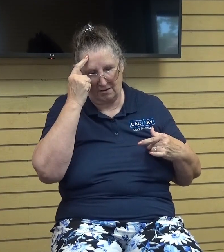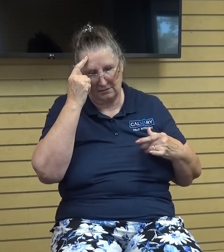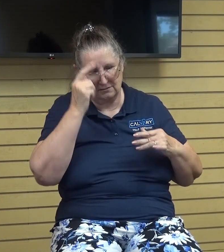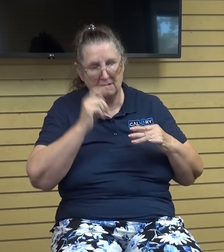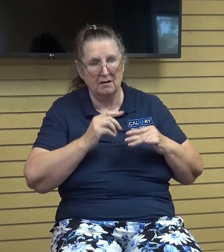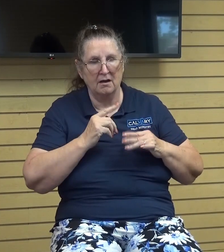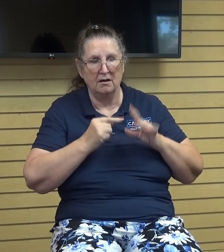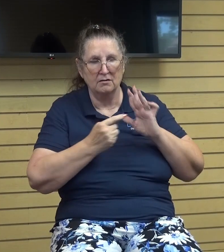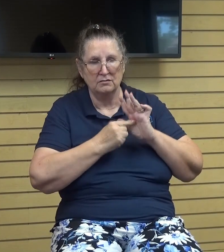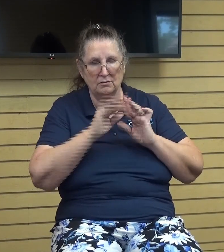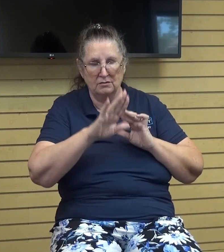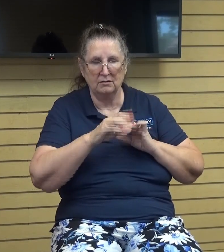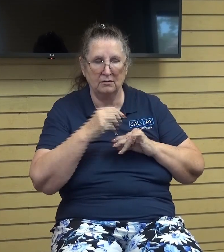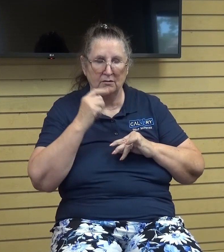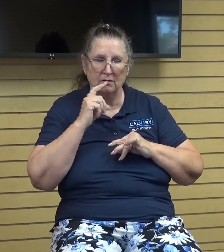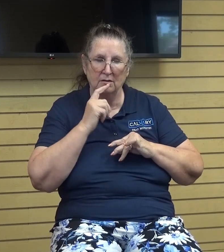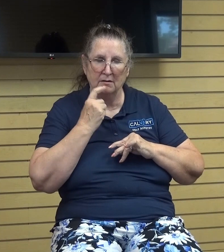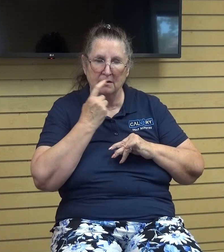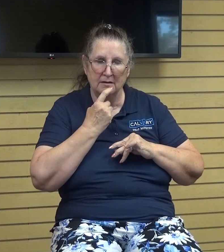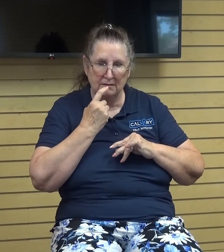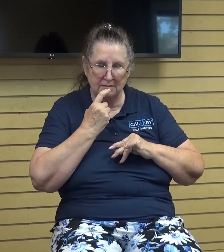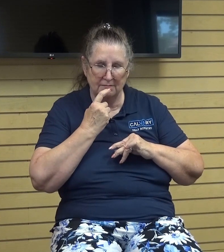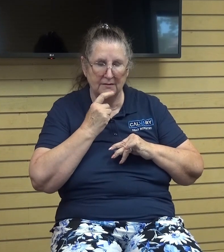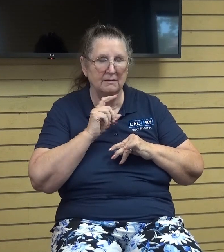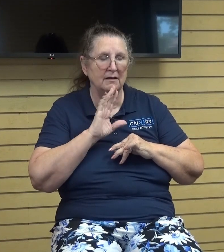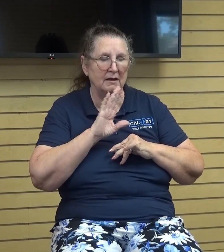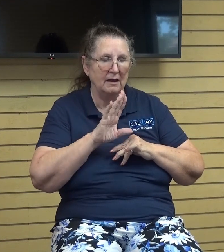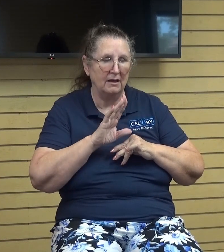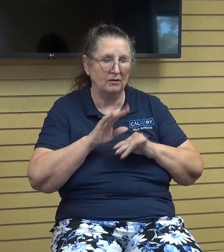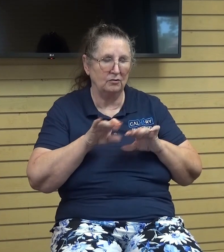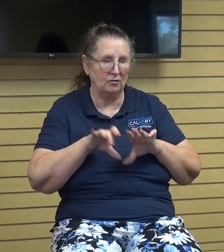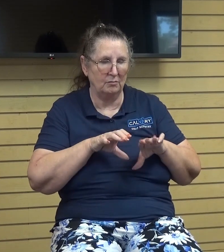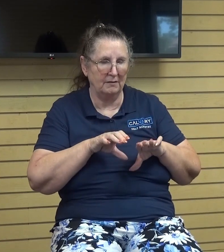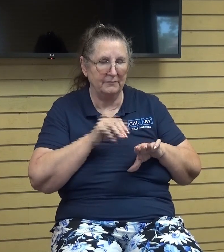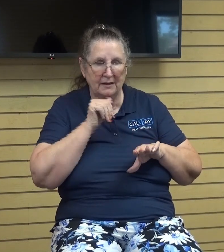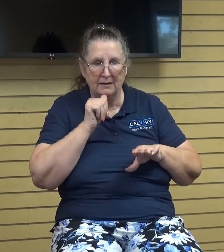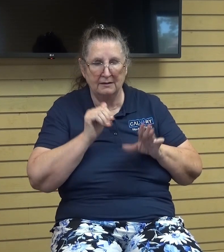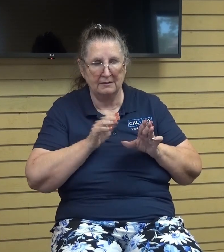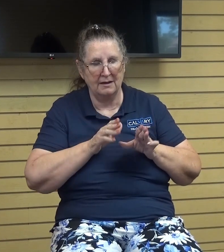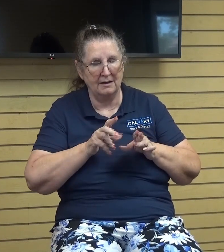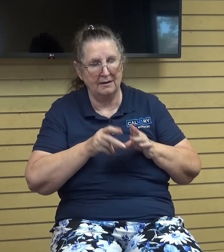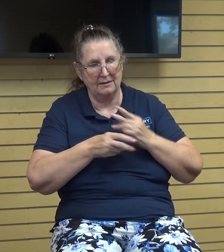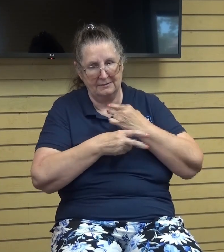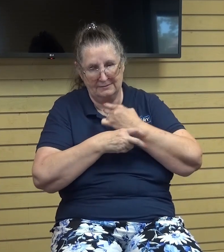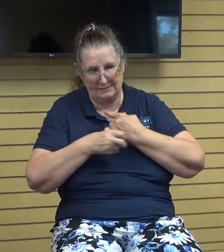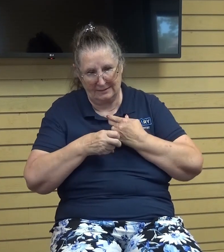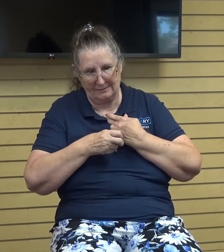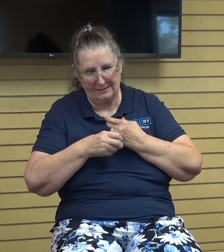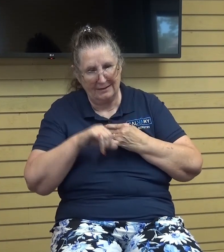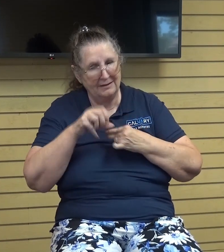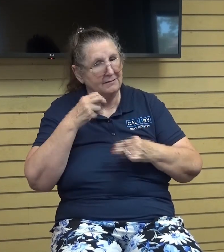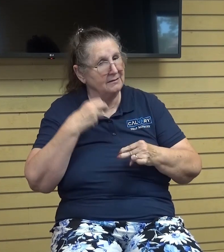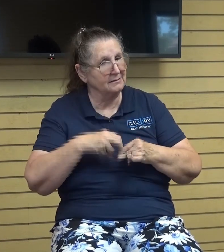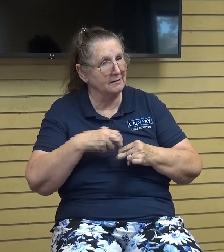captive. Amen. You shall not steal, verse 15. This one was hard for me. I used to be a good thief back in the